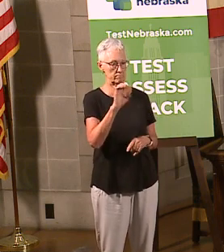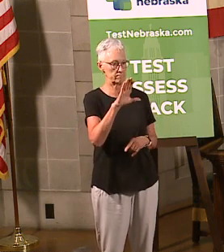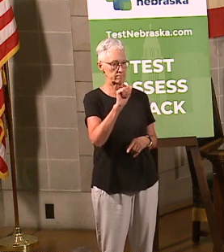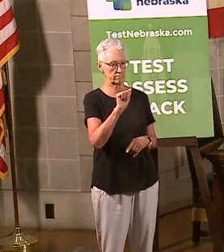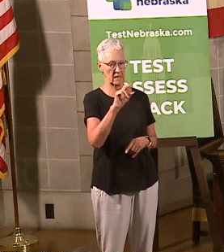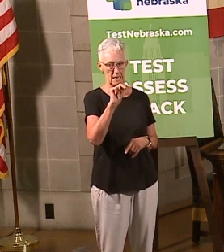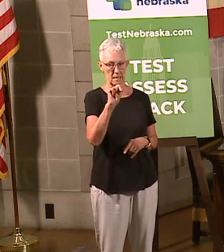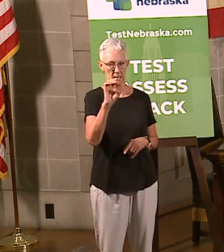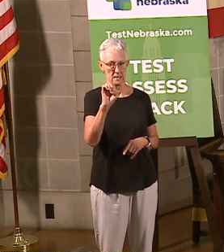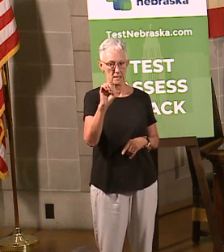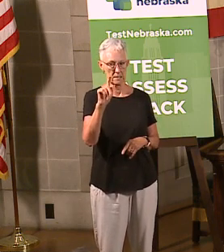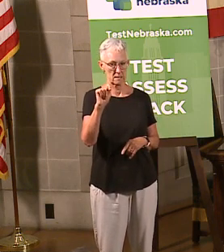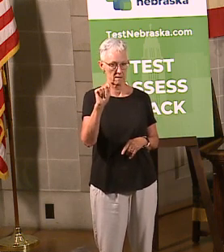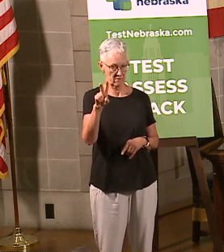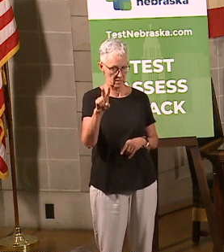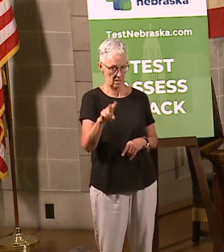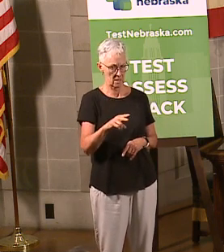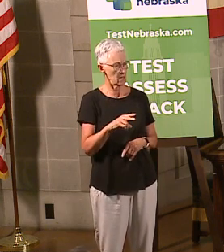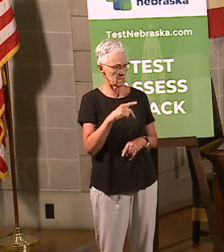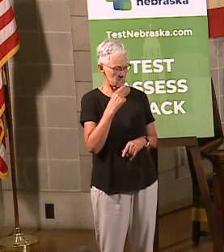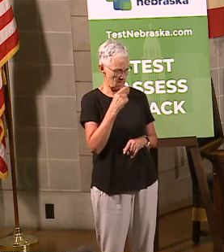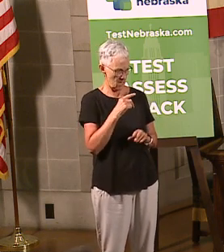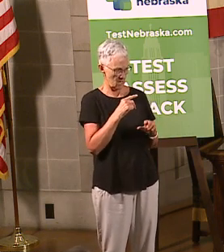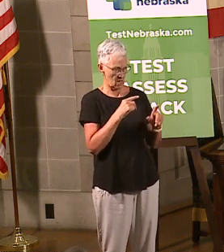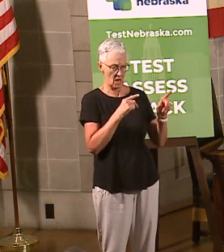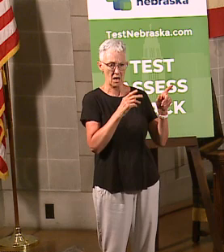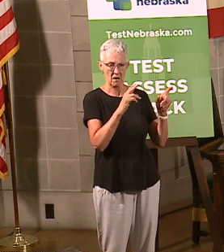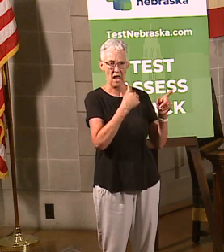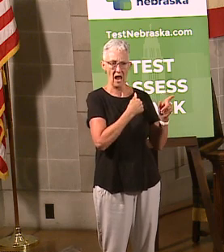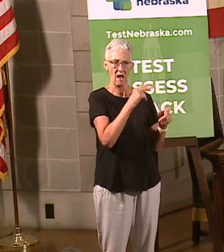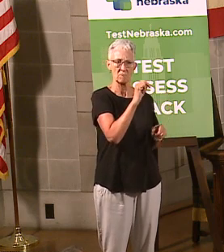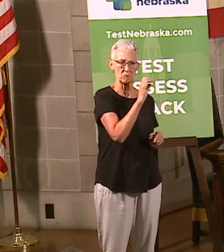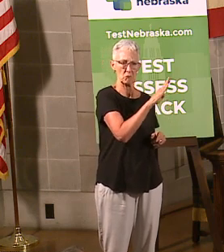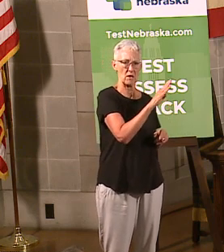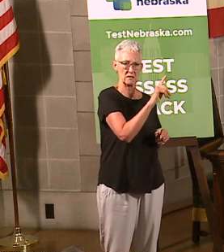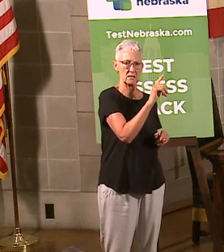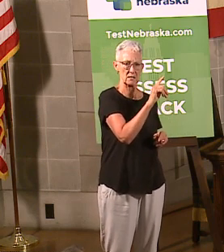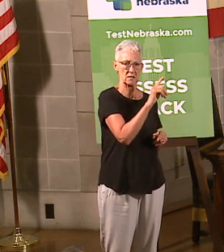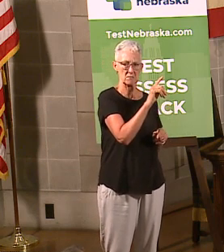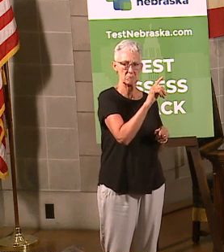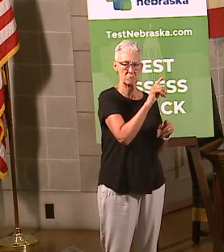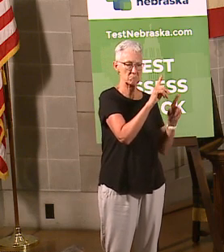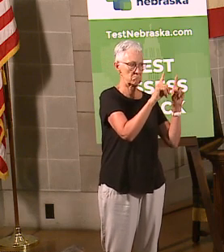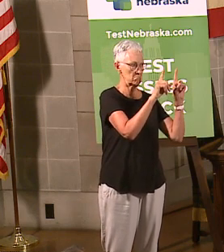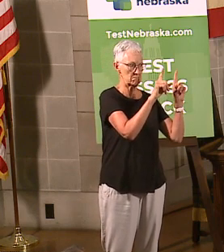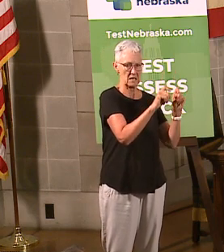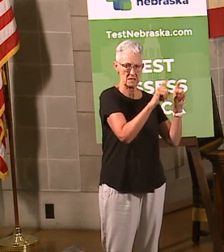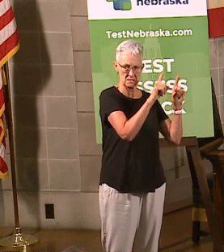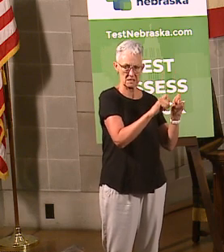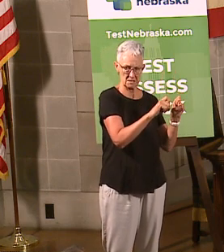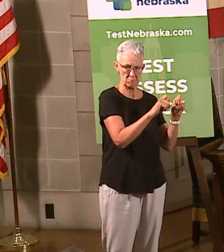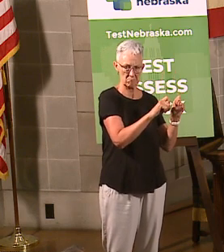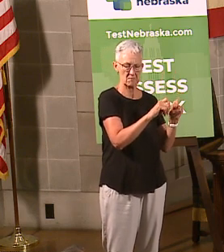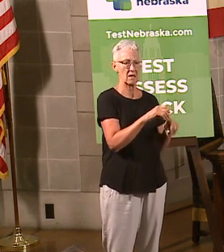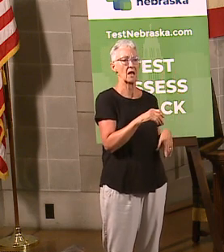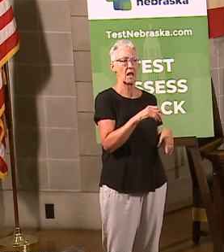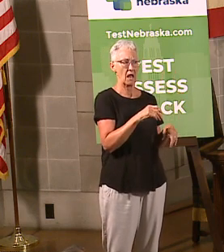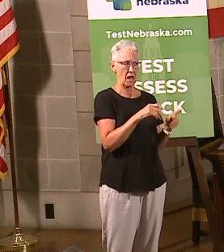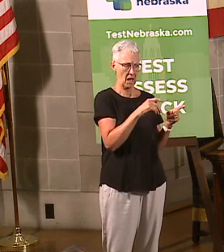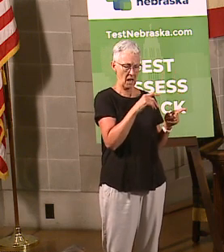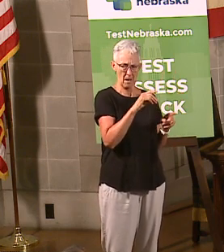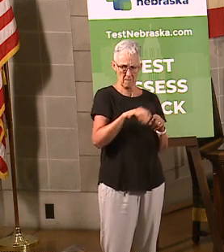NETV wants to know, have groups other than Test Nebraska been reducing the amount of testing they've been doing, and if so, why? And the answer is